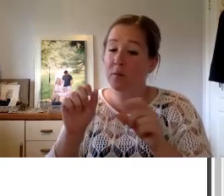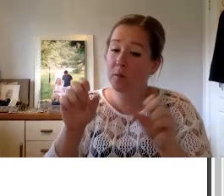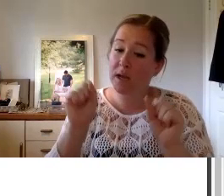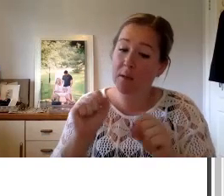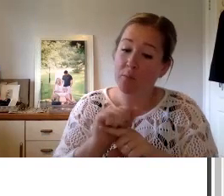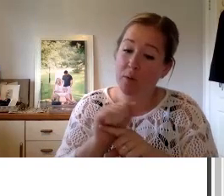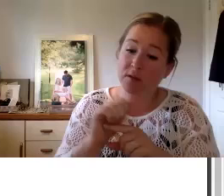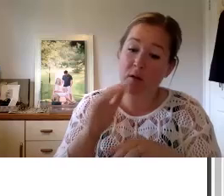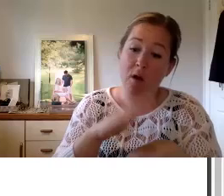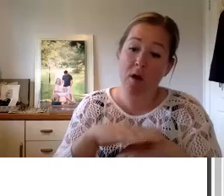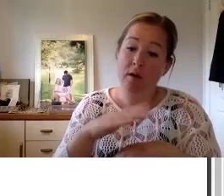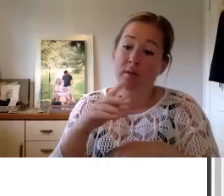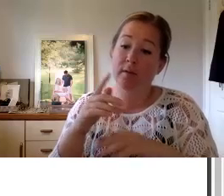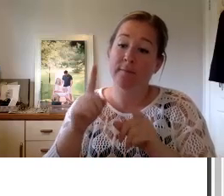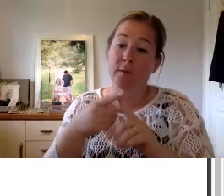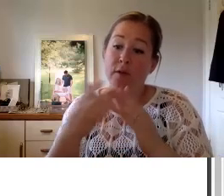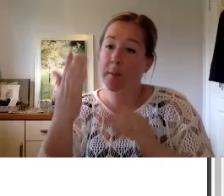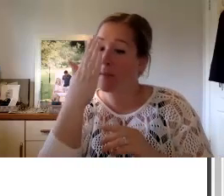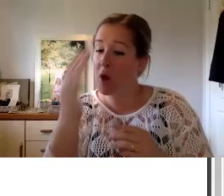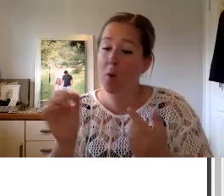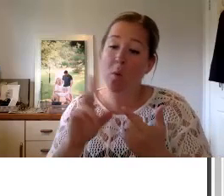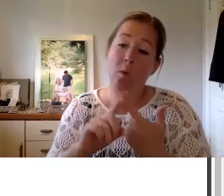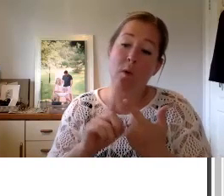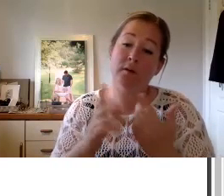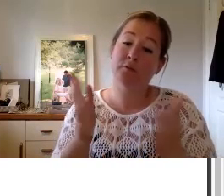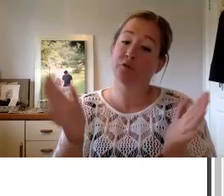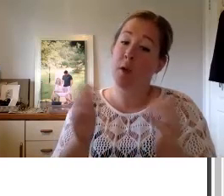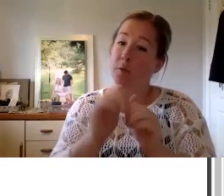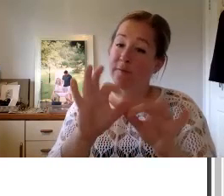ASL. So remember to practice.